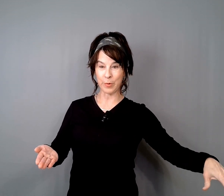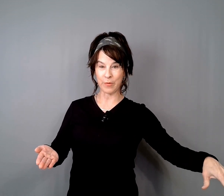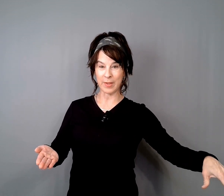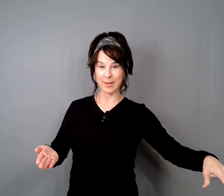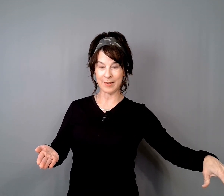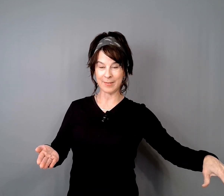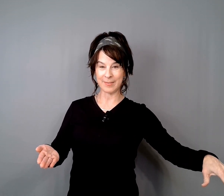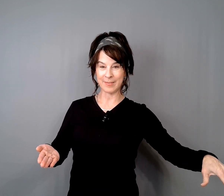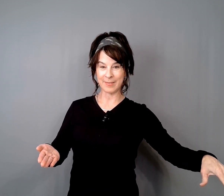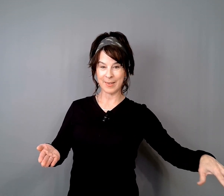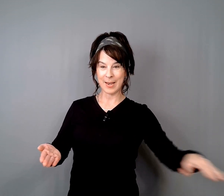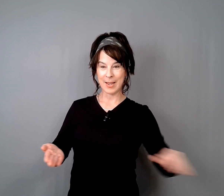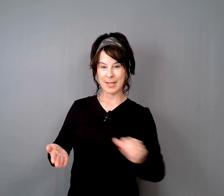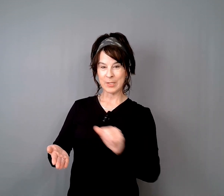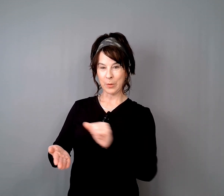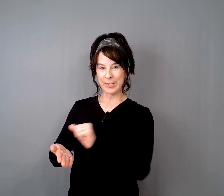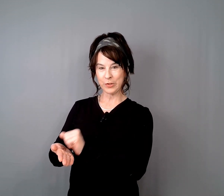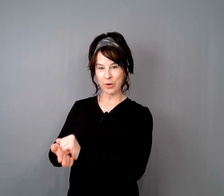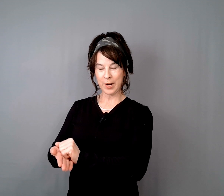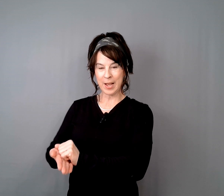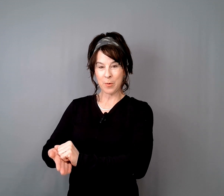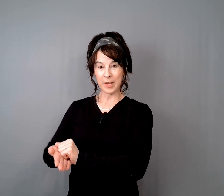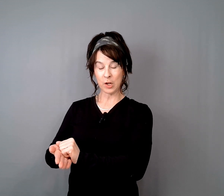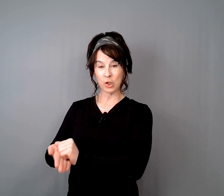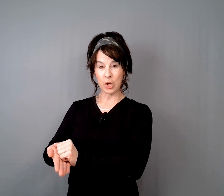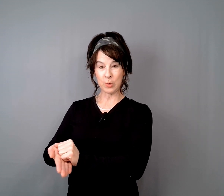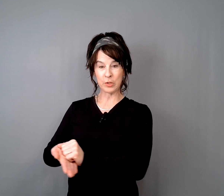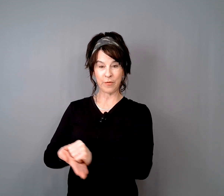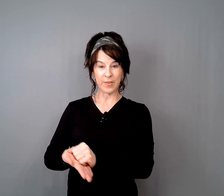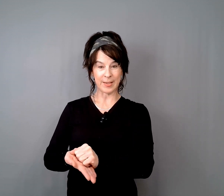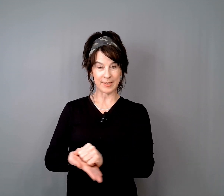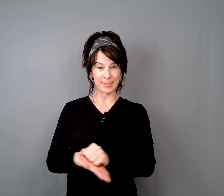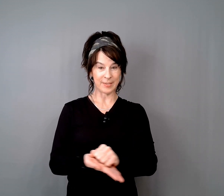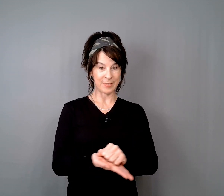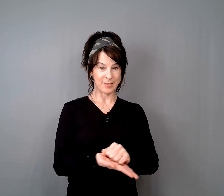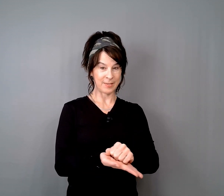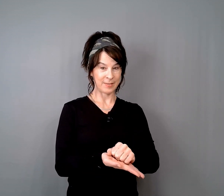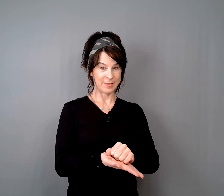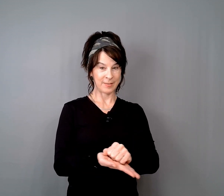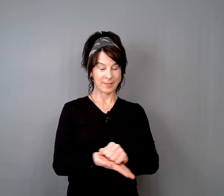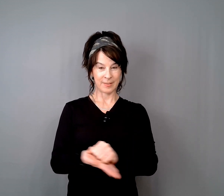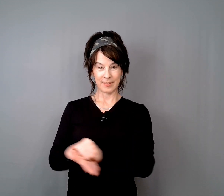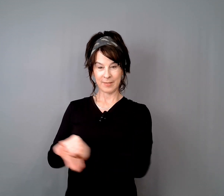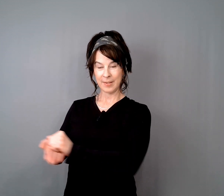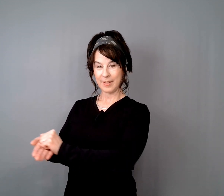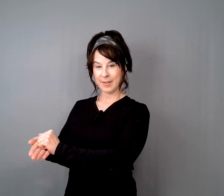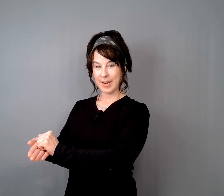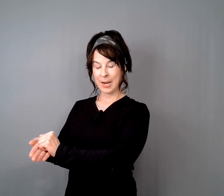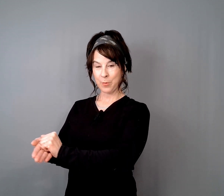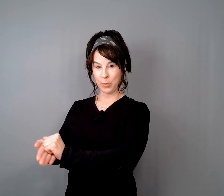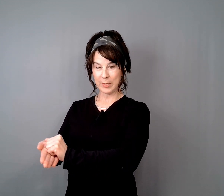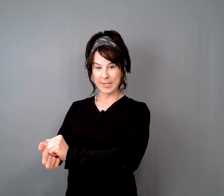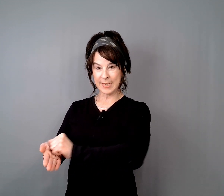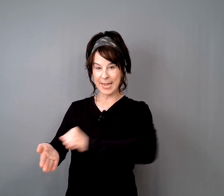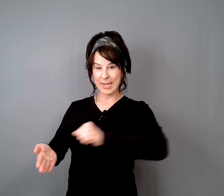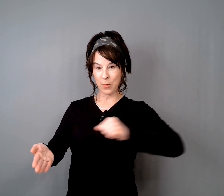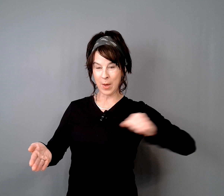it. So we start out with a closed fist, and we're going to take it